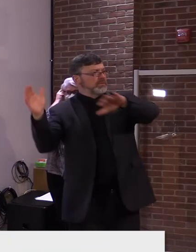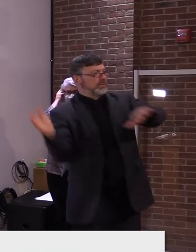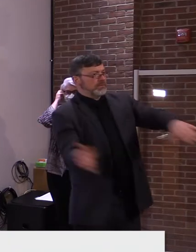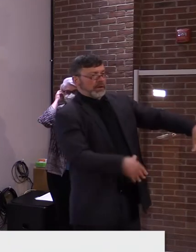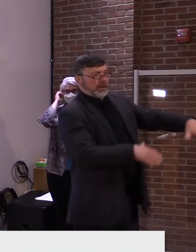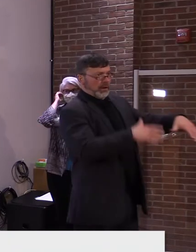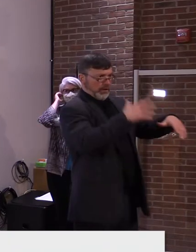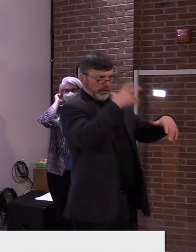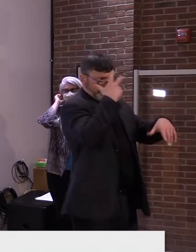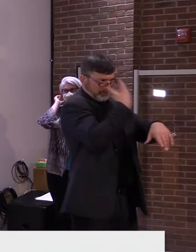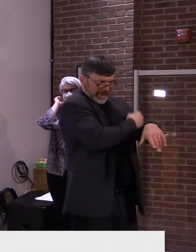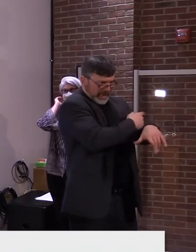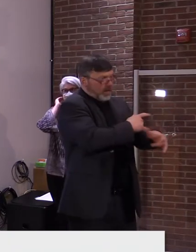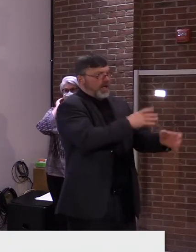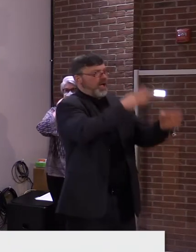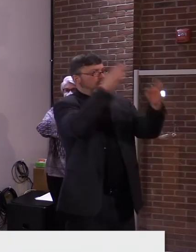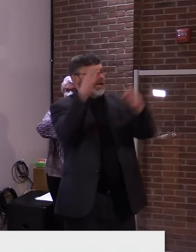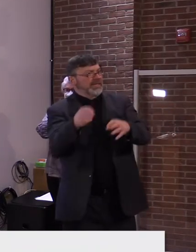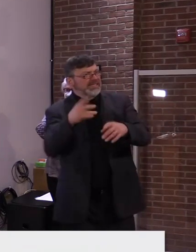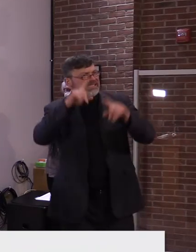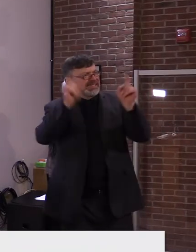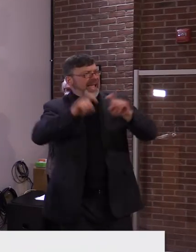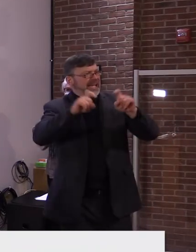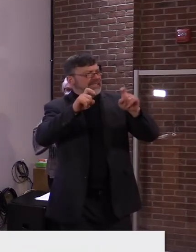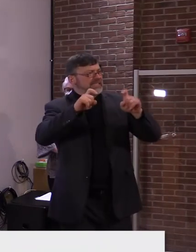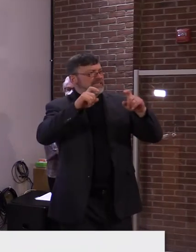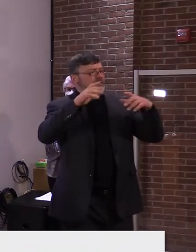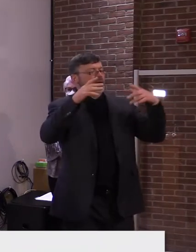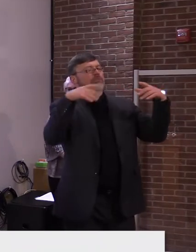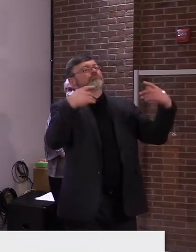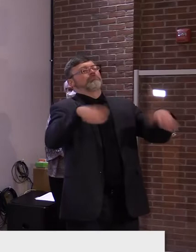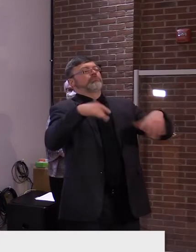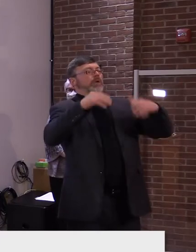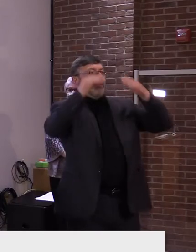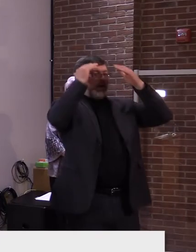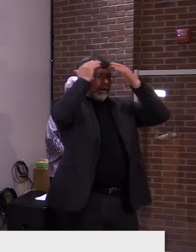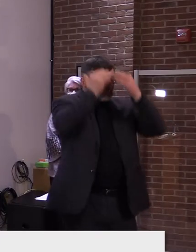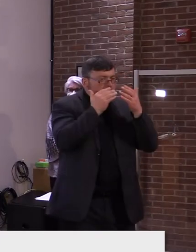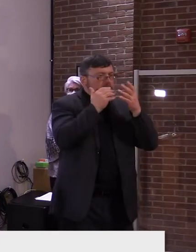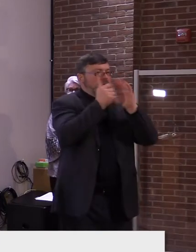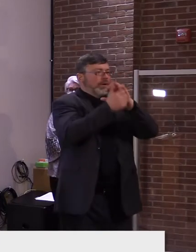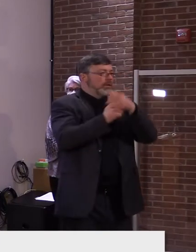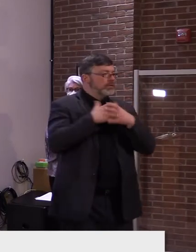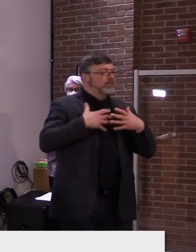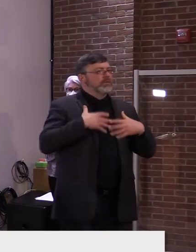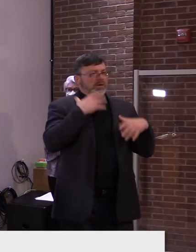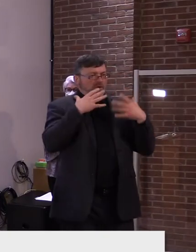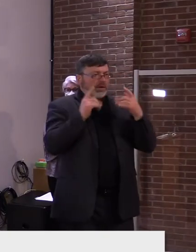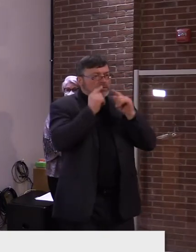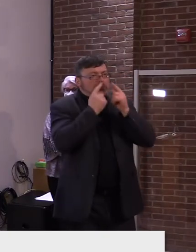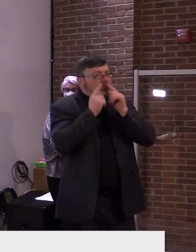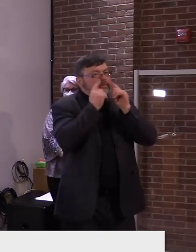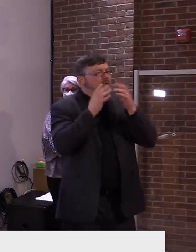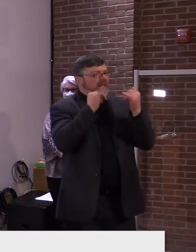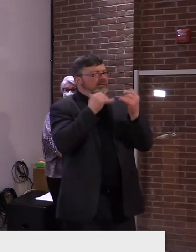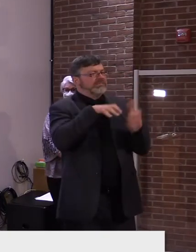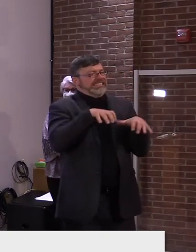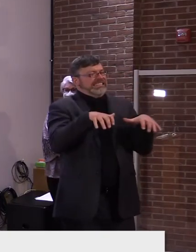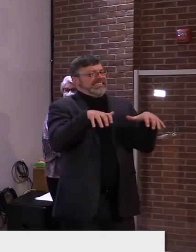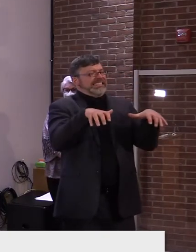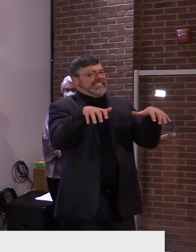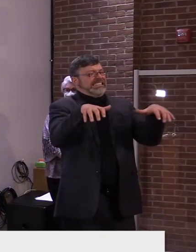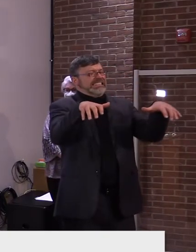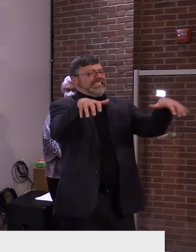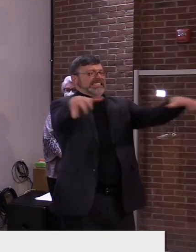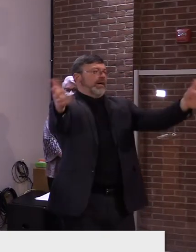of PPE, testing materials in terms of collections, reagent materials in terms